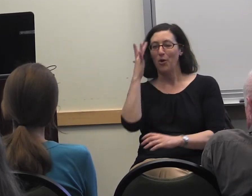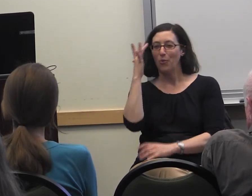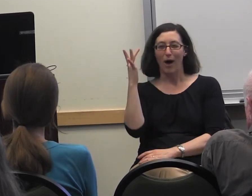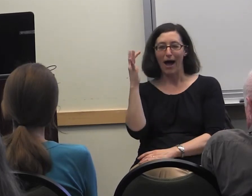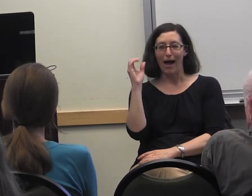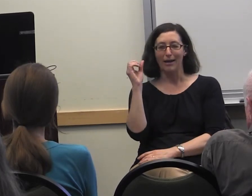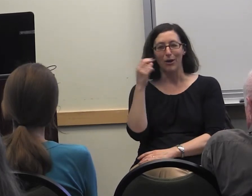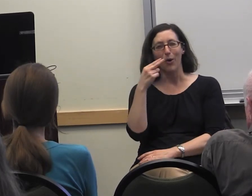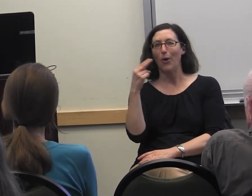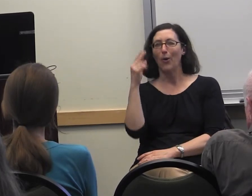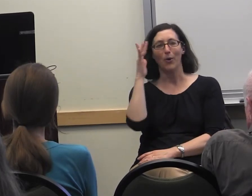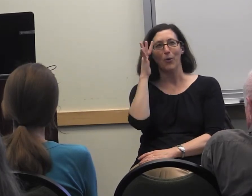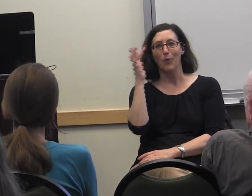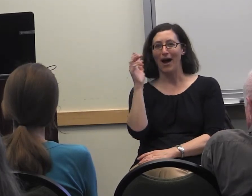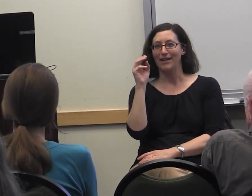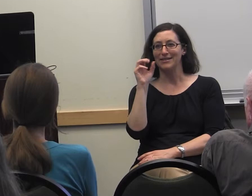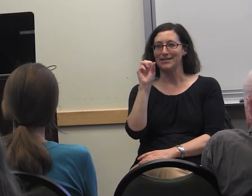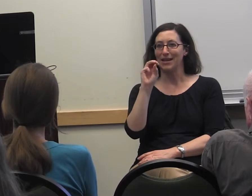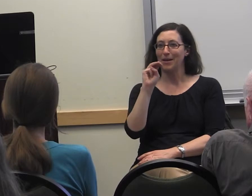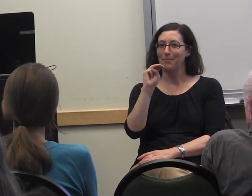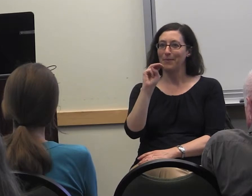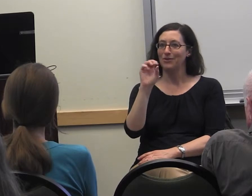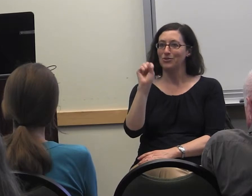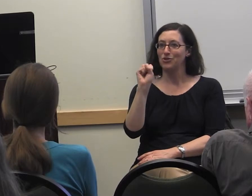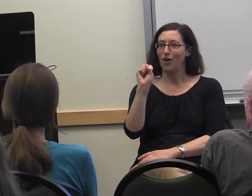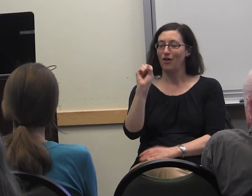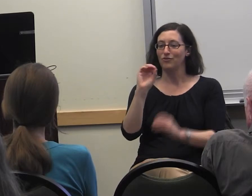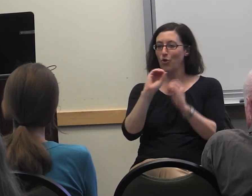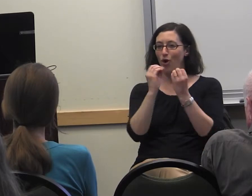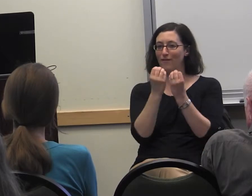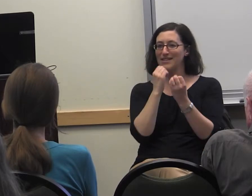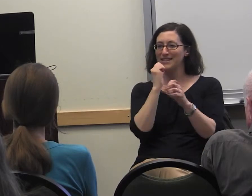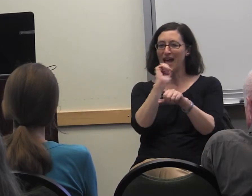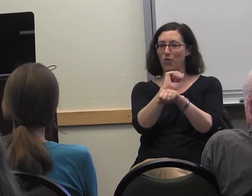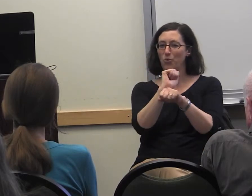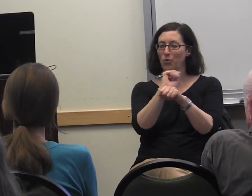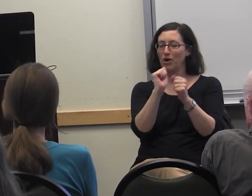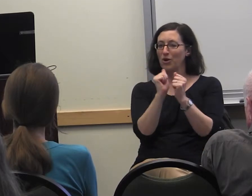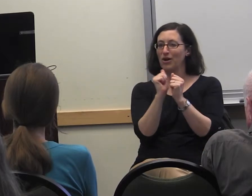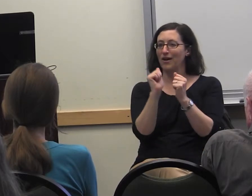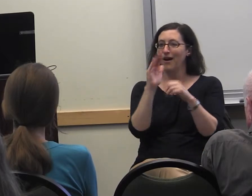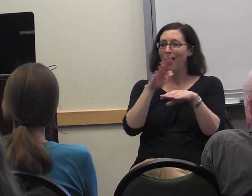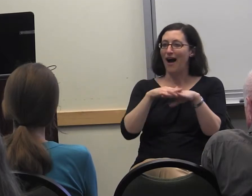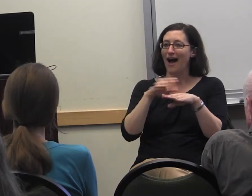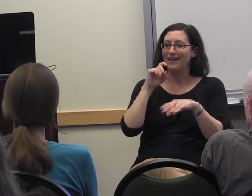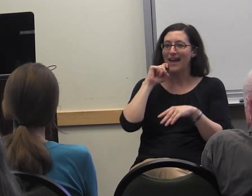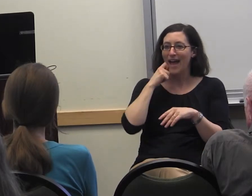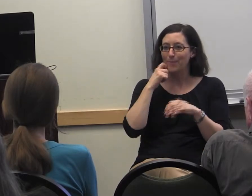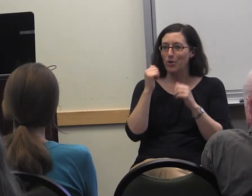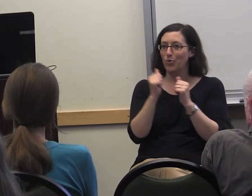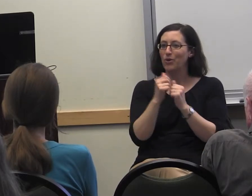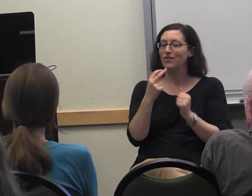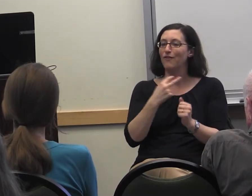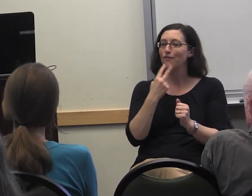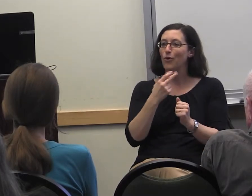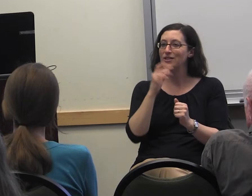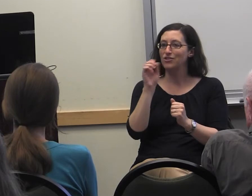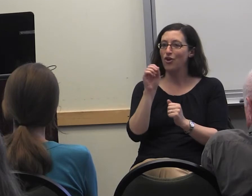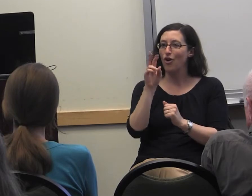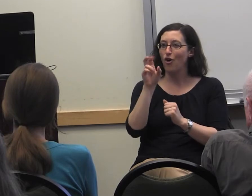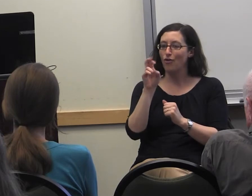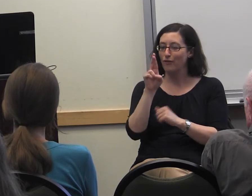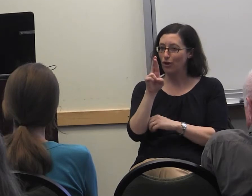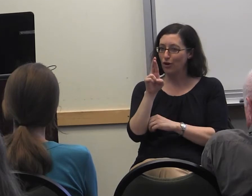does Microsoft Office not work on Apple with VoiceOver, and why doesn't iTunes work